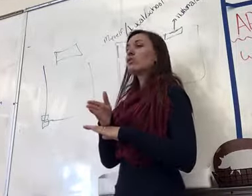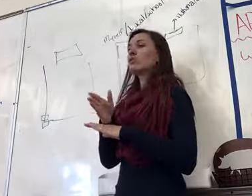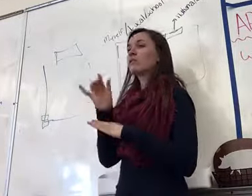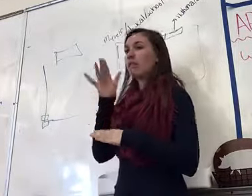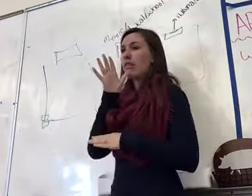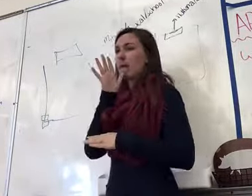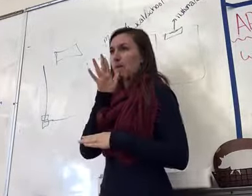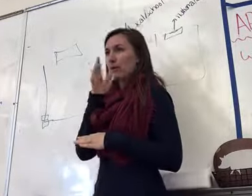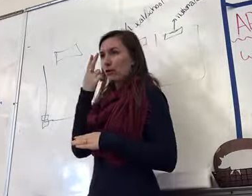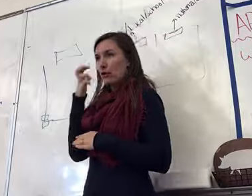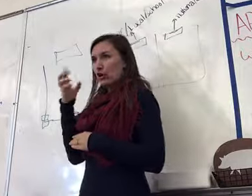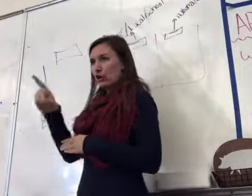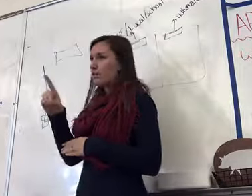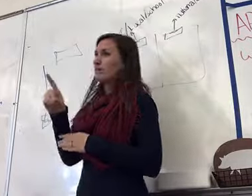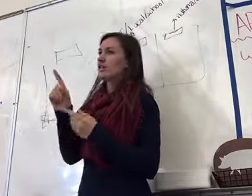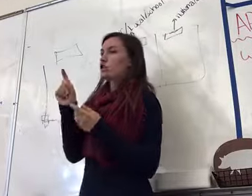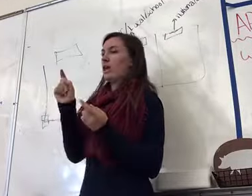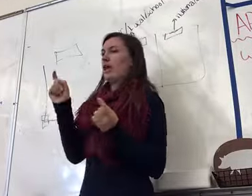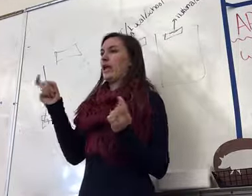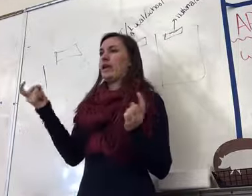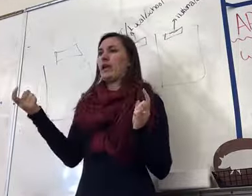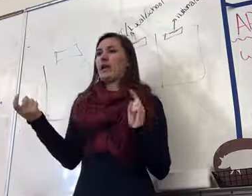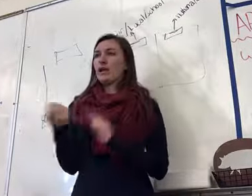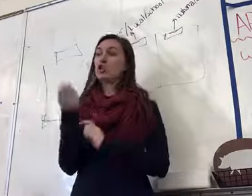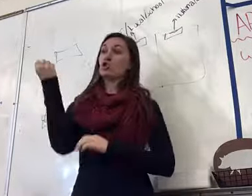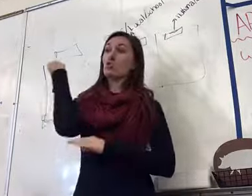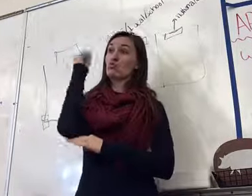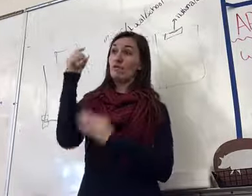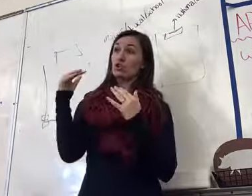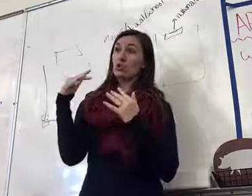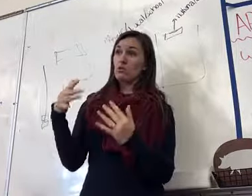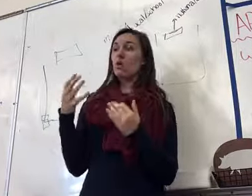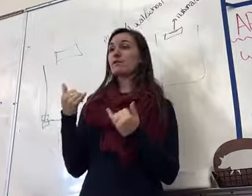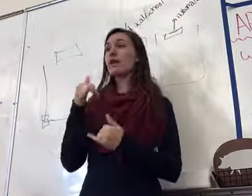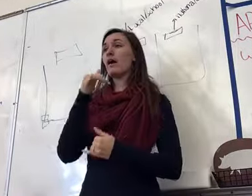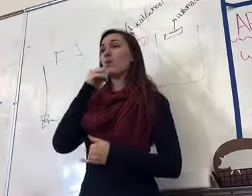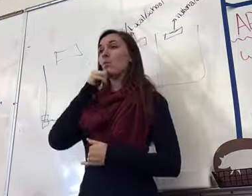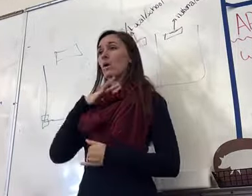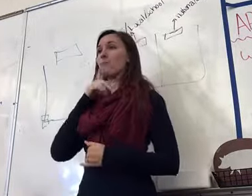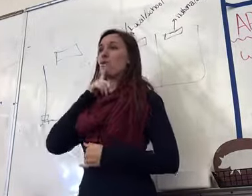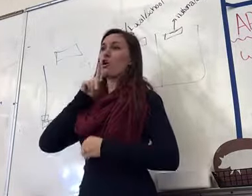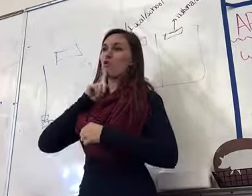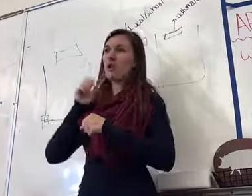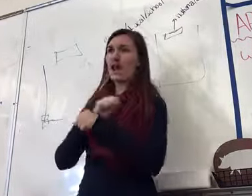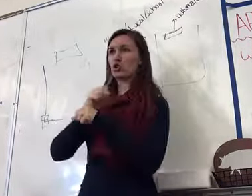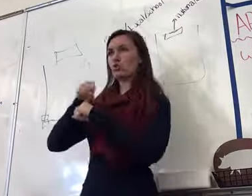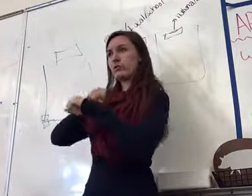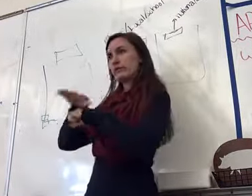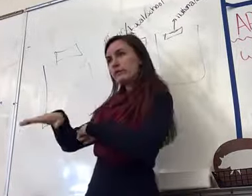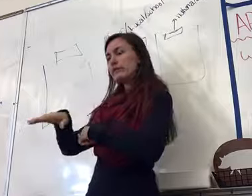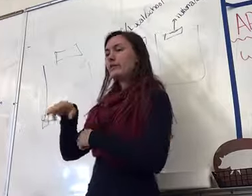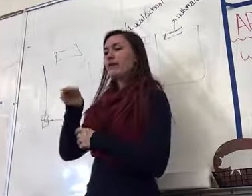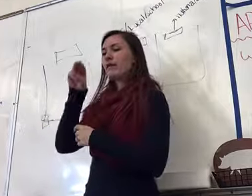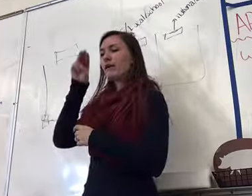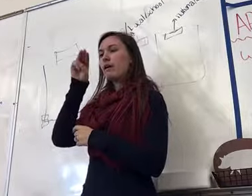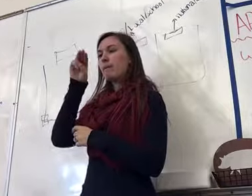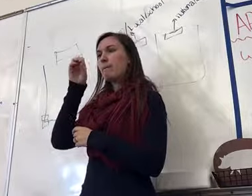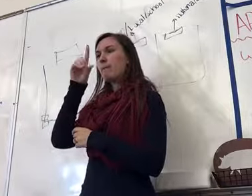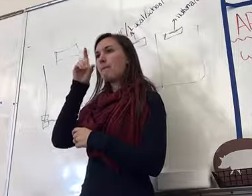the Revolutionary War, women are now starting to actually make an impact. Molly Pitcher is an example, who is going to actually fight in the